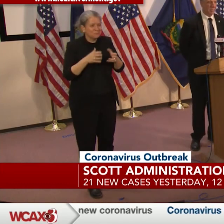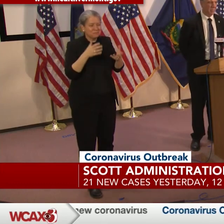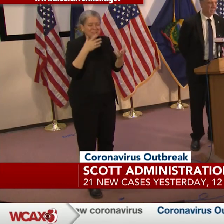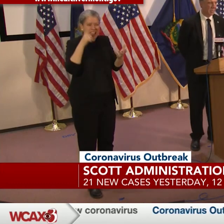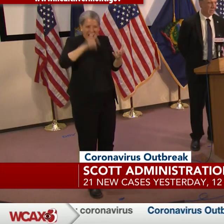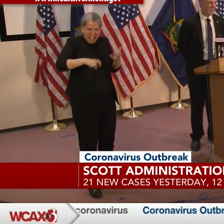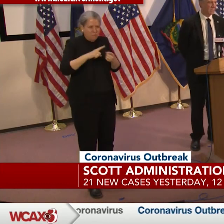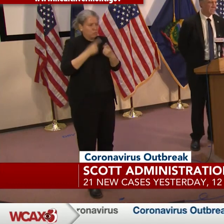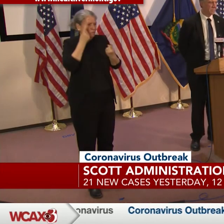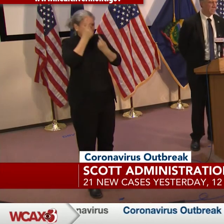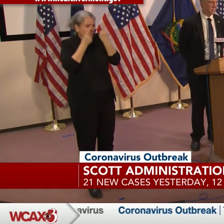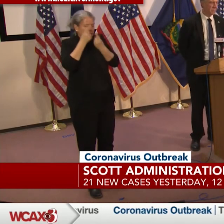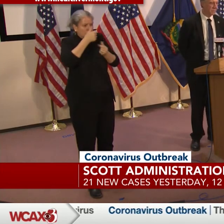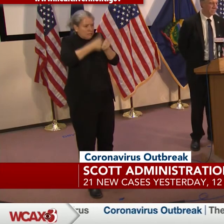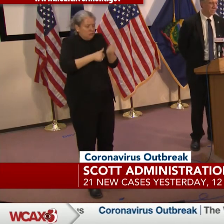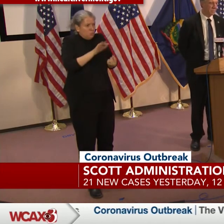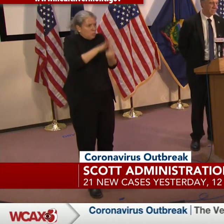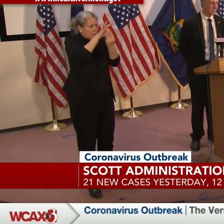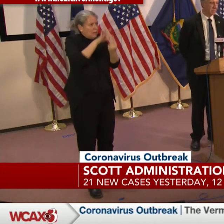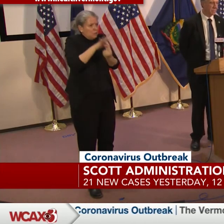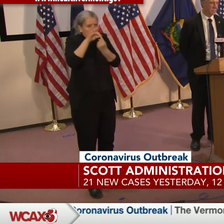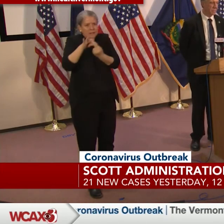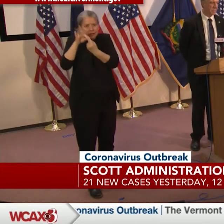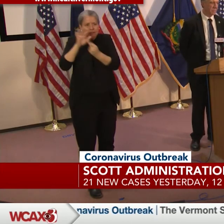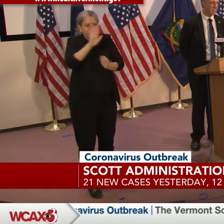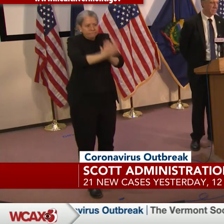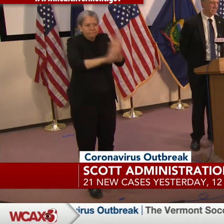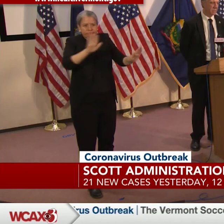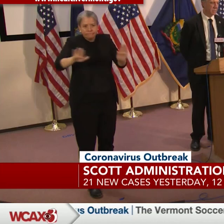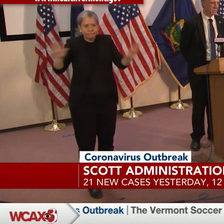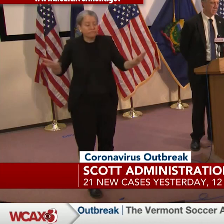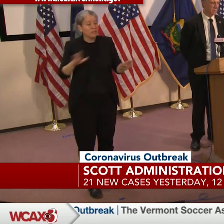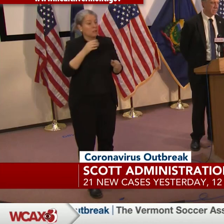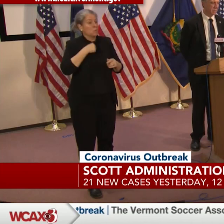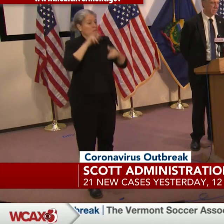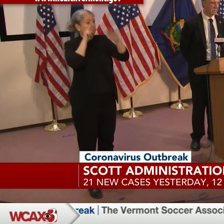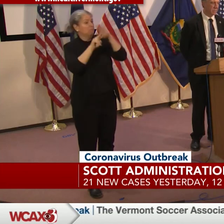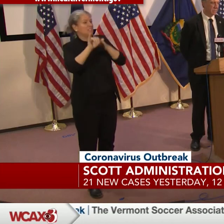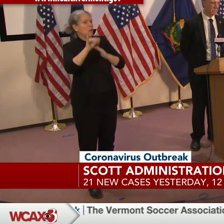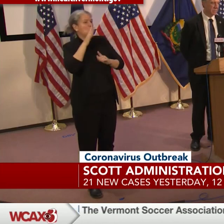surge that may happen, as the governor said, in the month of April